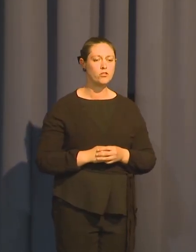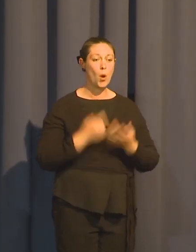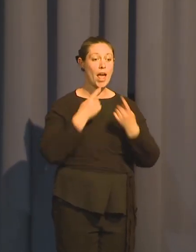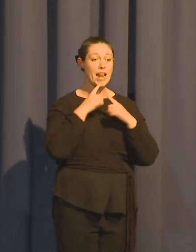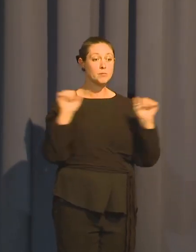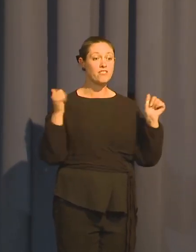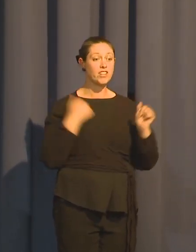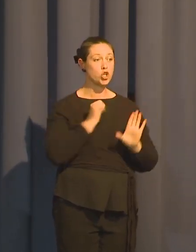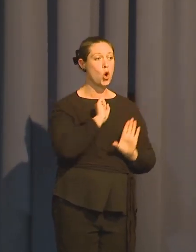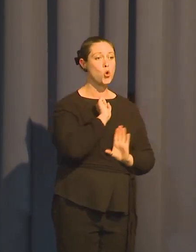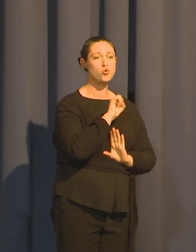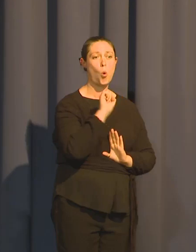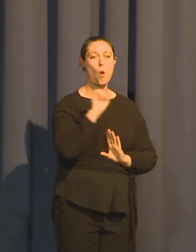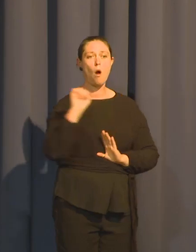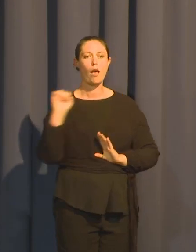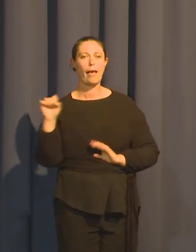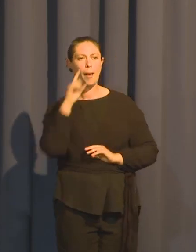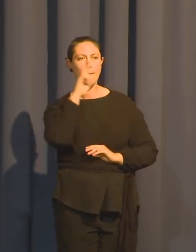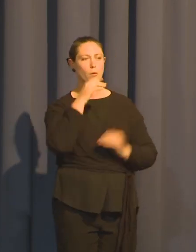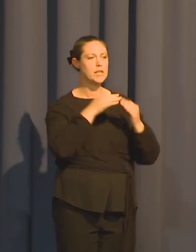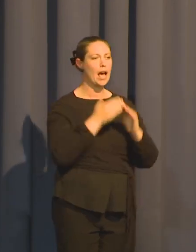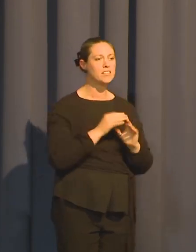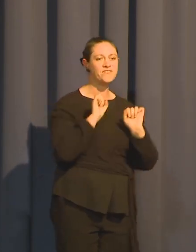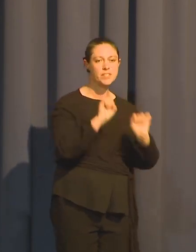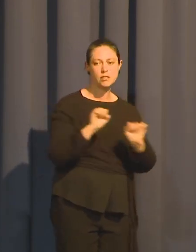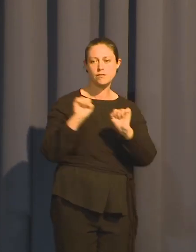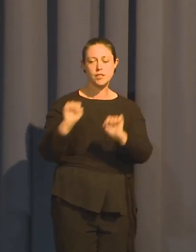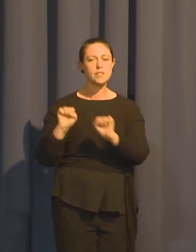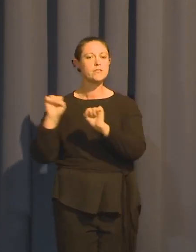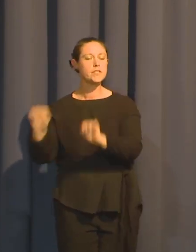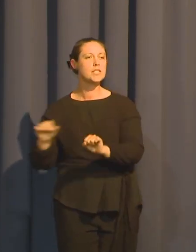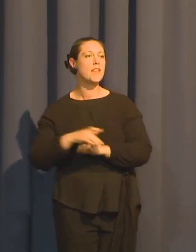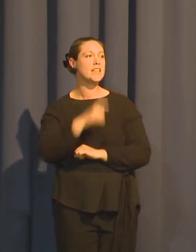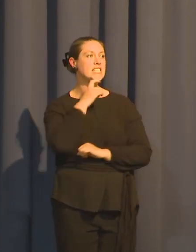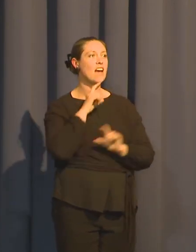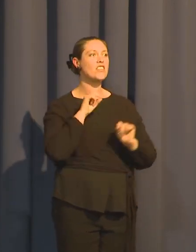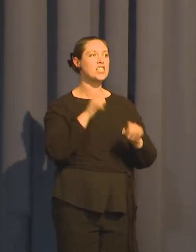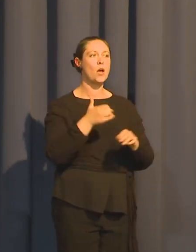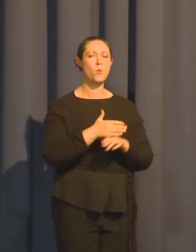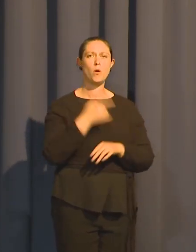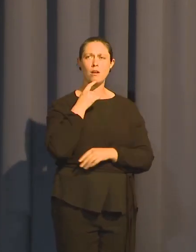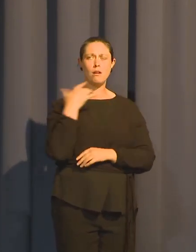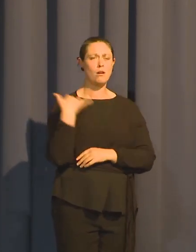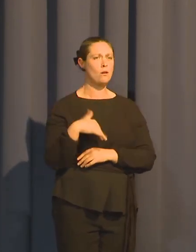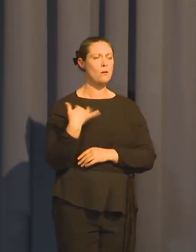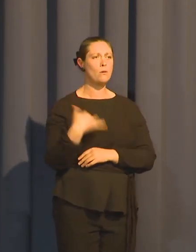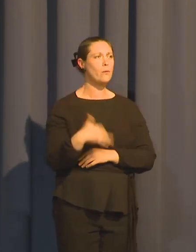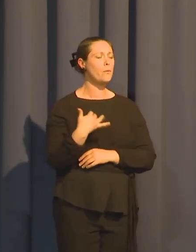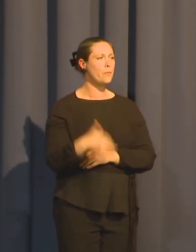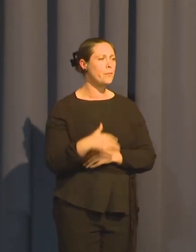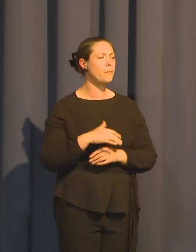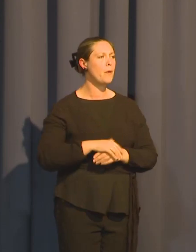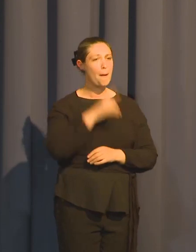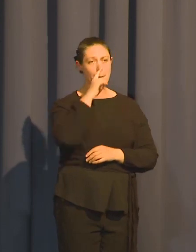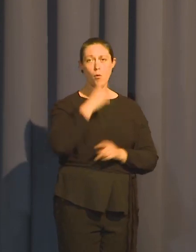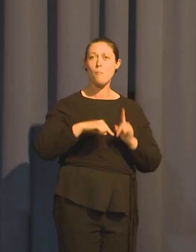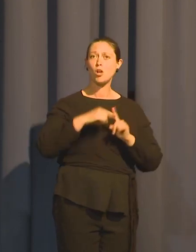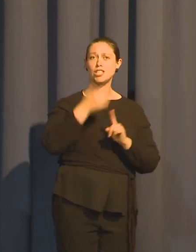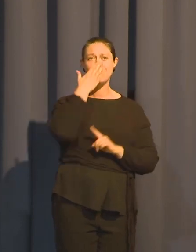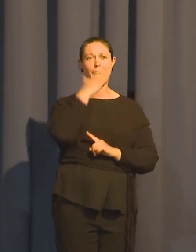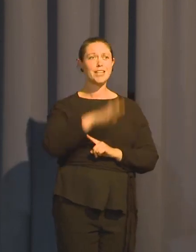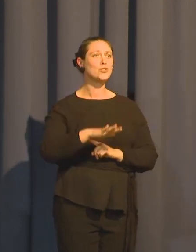announcement. My staff and other staff who did that work remarked at the level of positivity